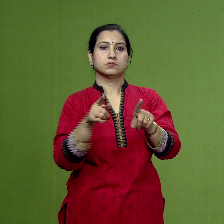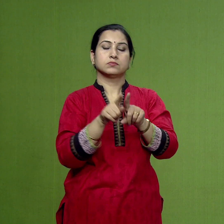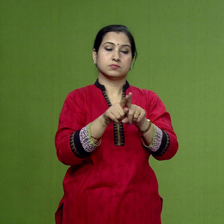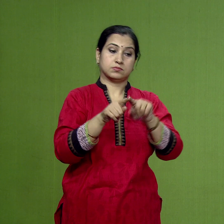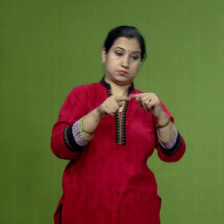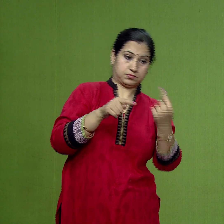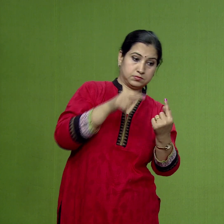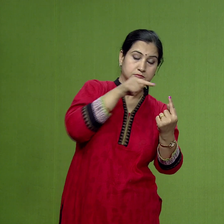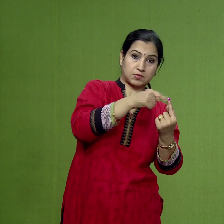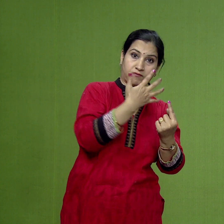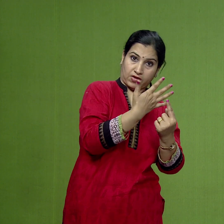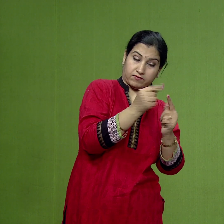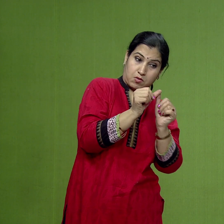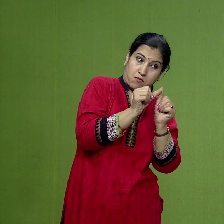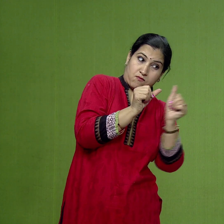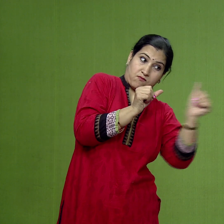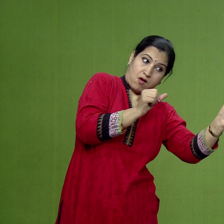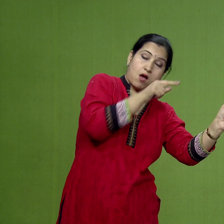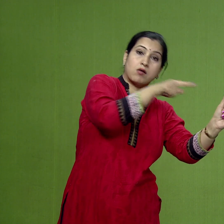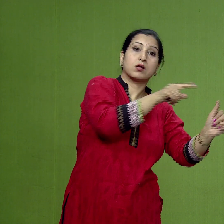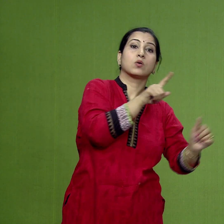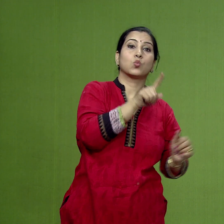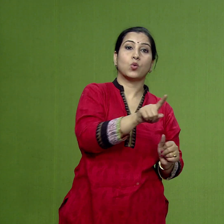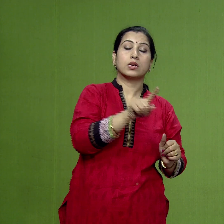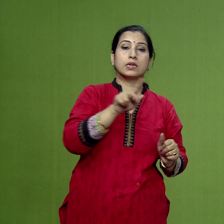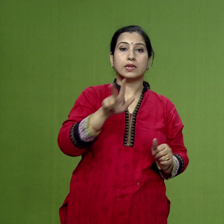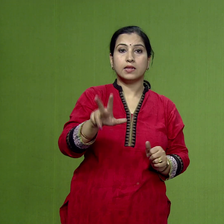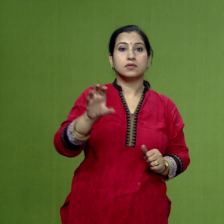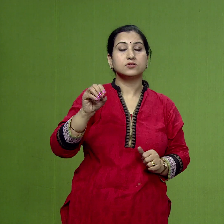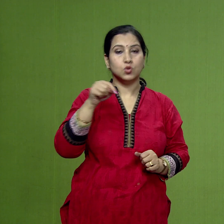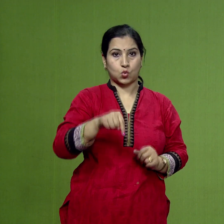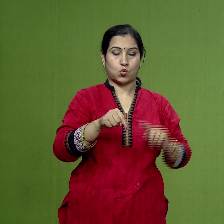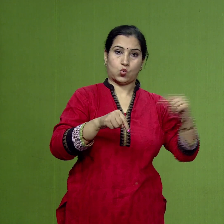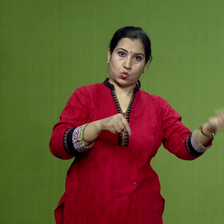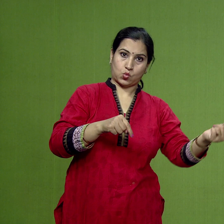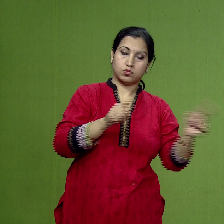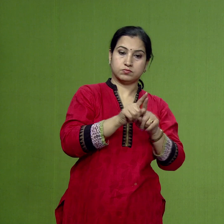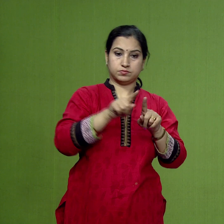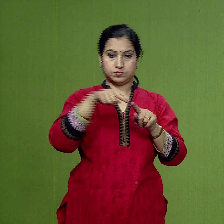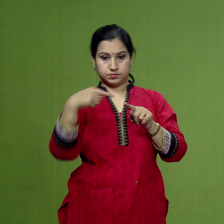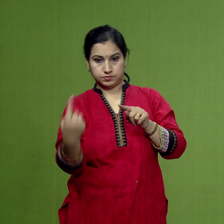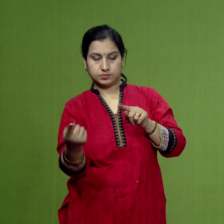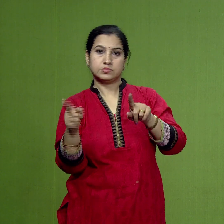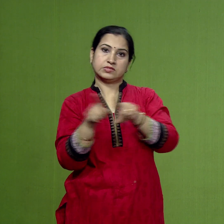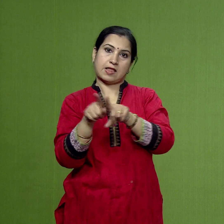be 180 degrees east longitude. West of the prime meridian has similar